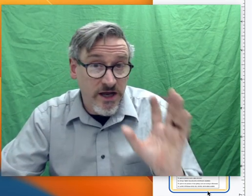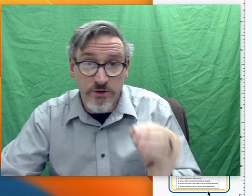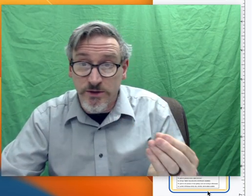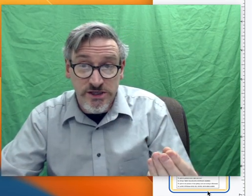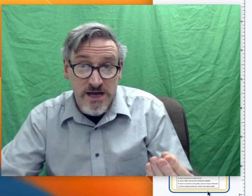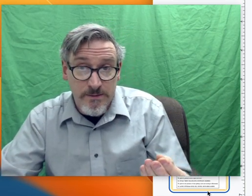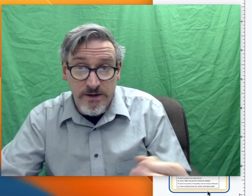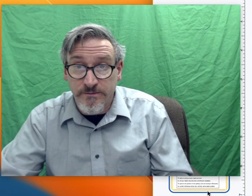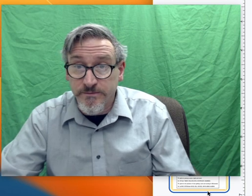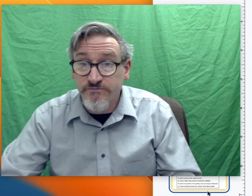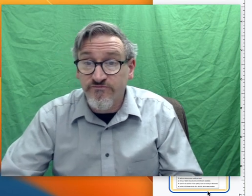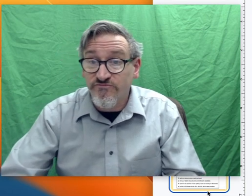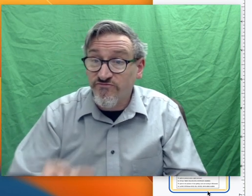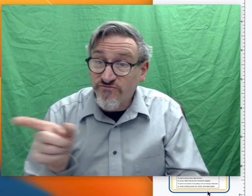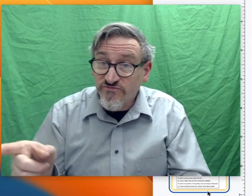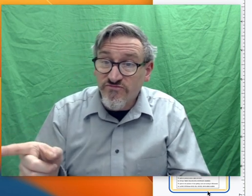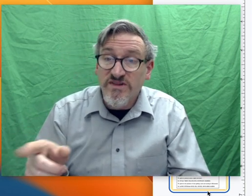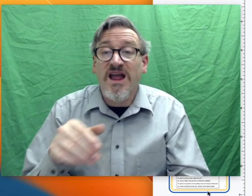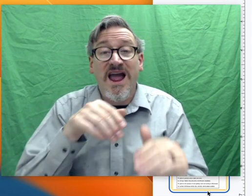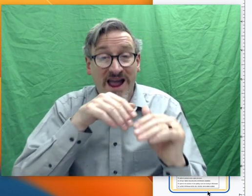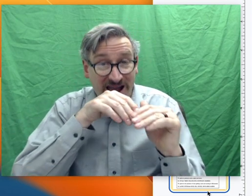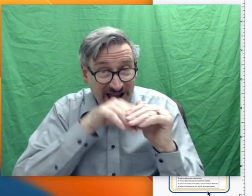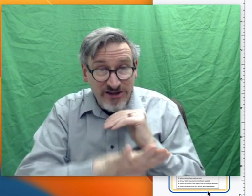itself, and you would just copy.